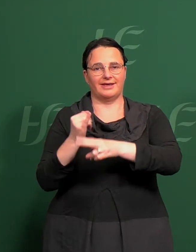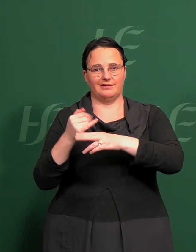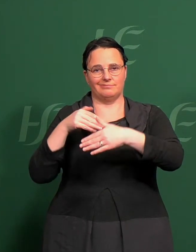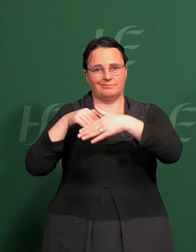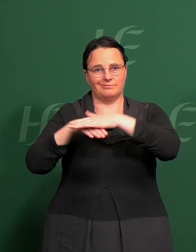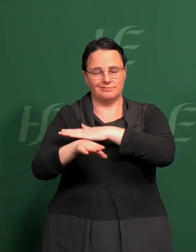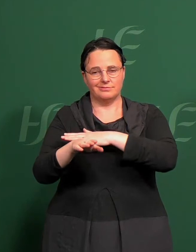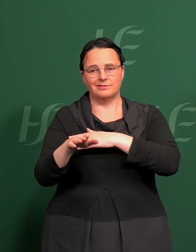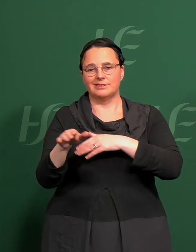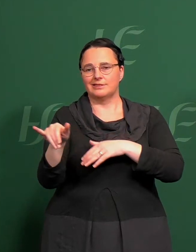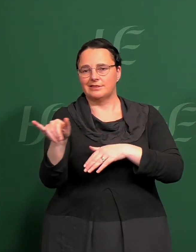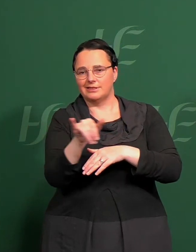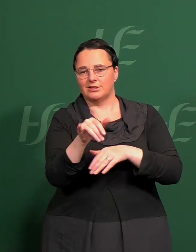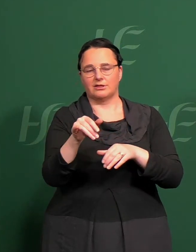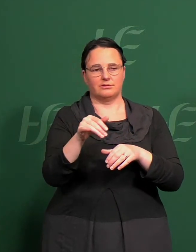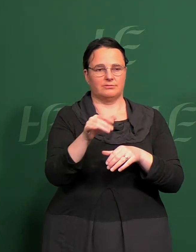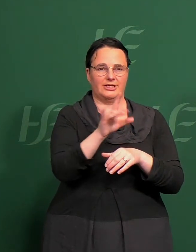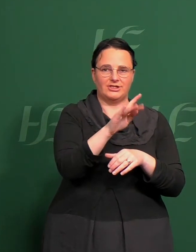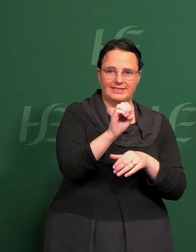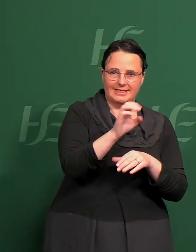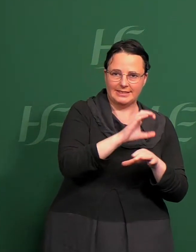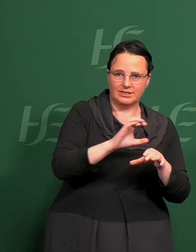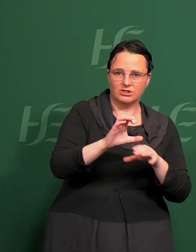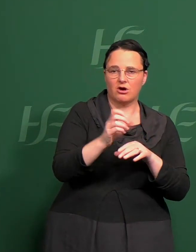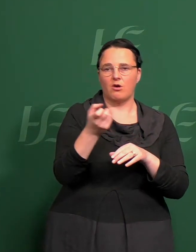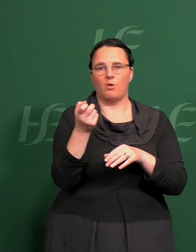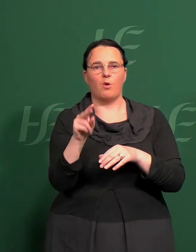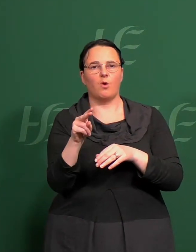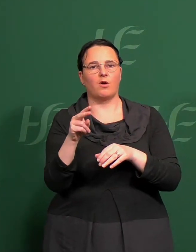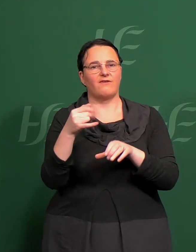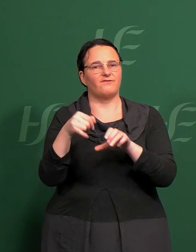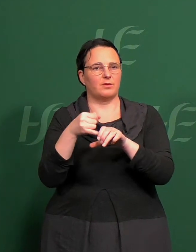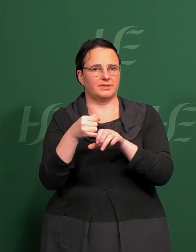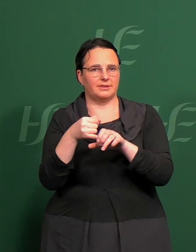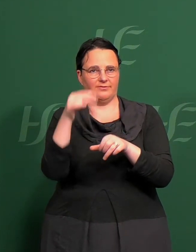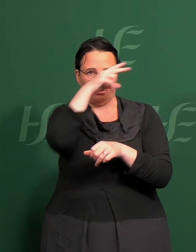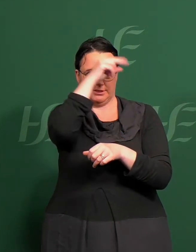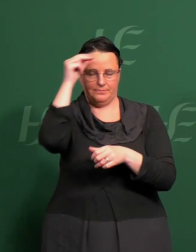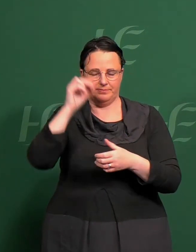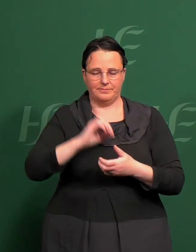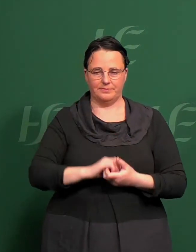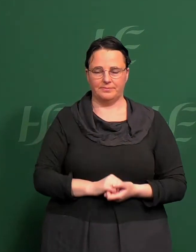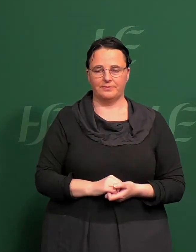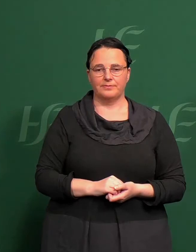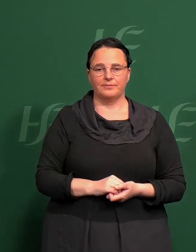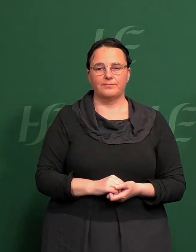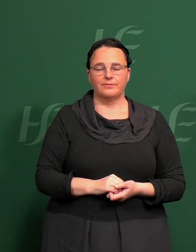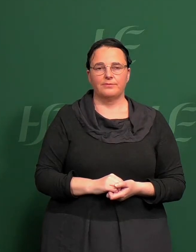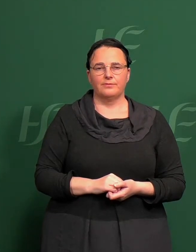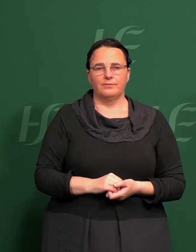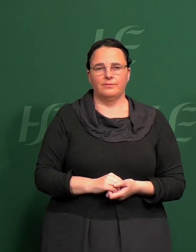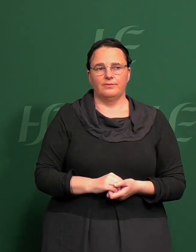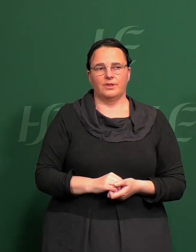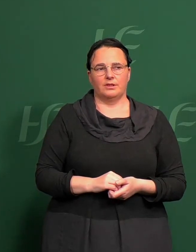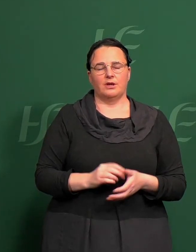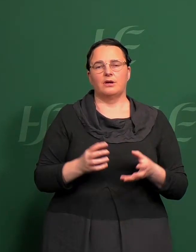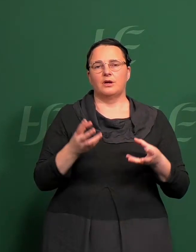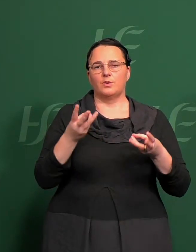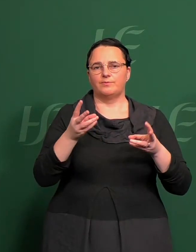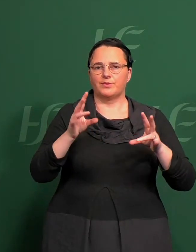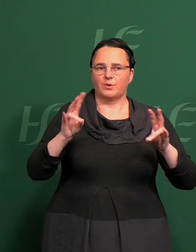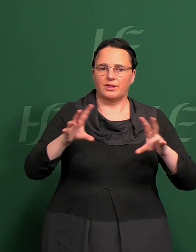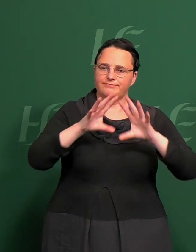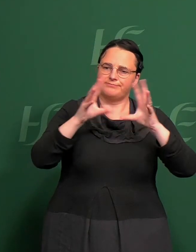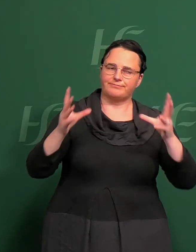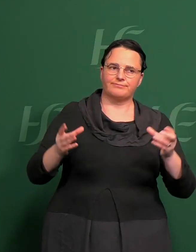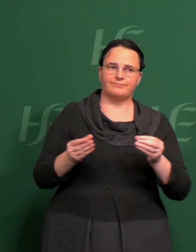through pharmacies or ourselves at walk-in vaccination centres. Just to give you a quick flavour overall, and to make